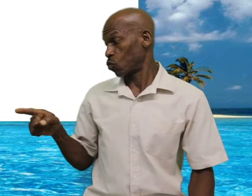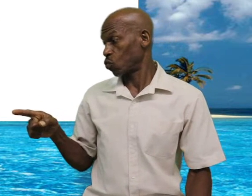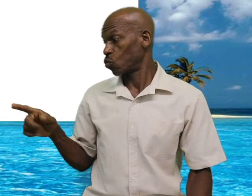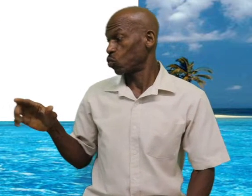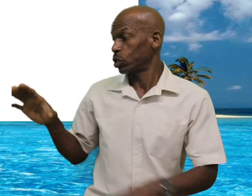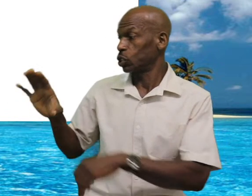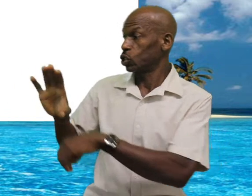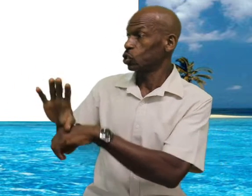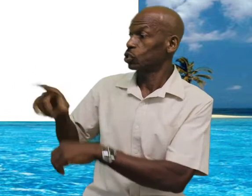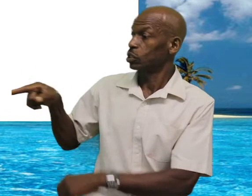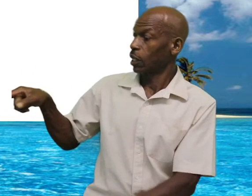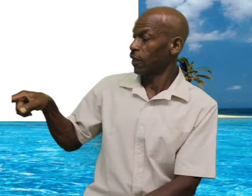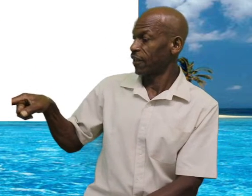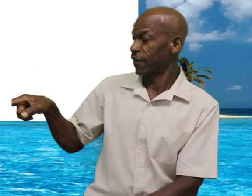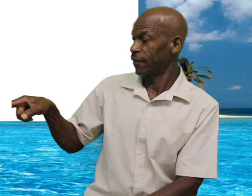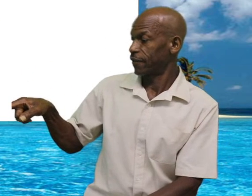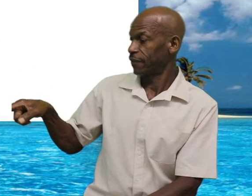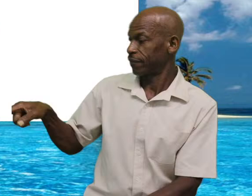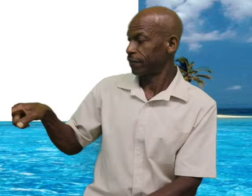time.